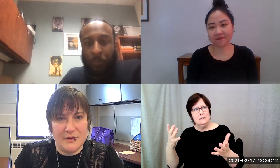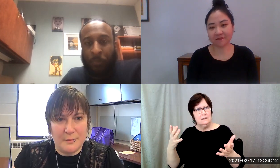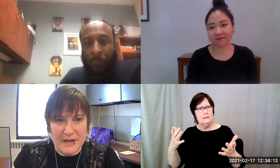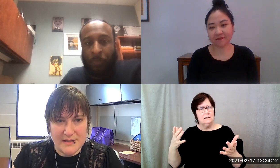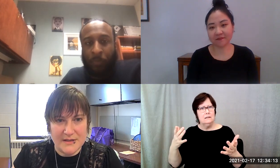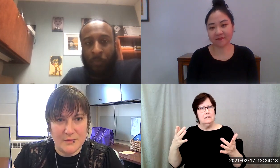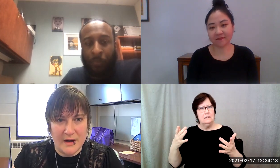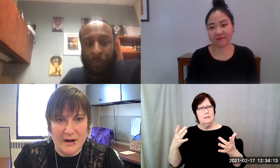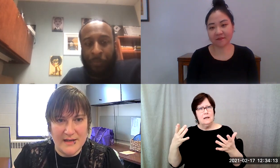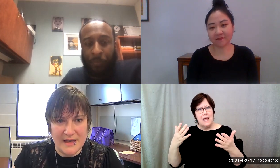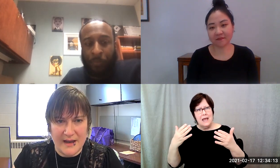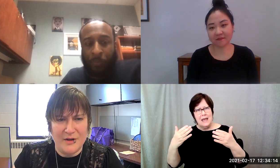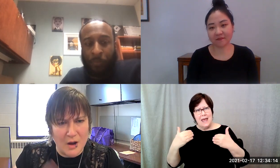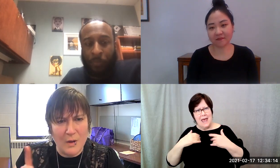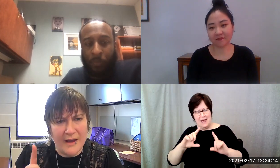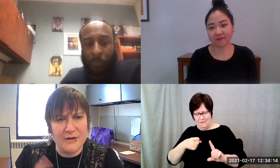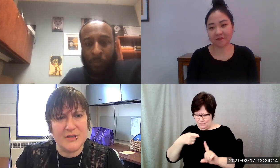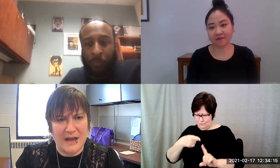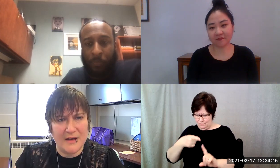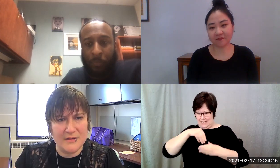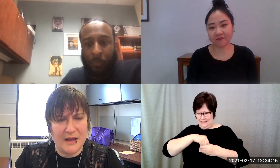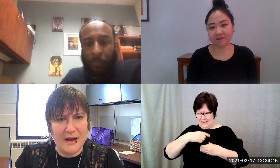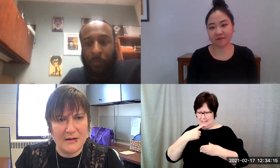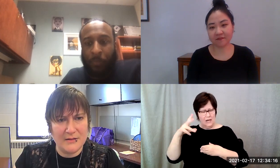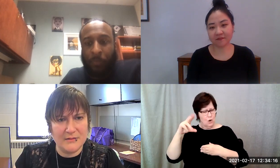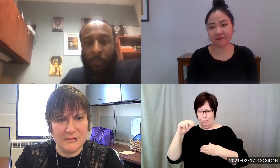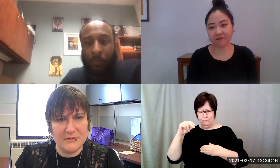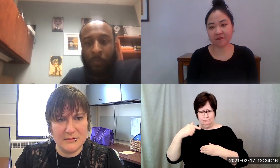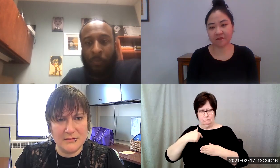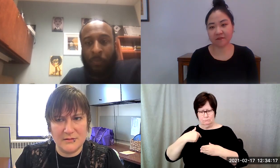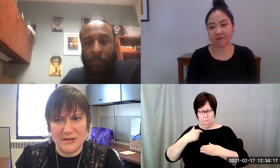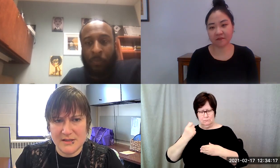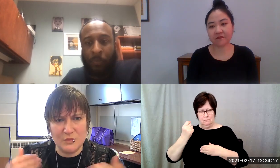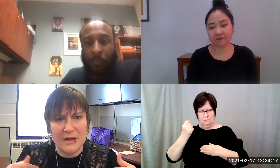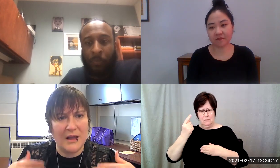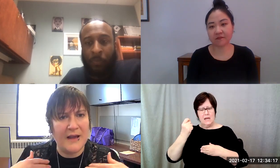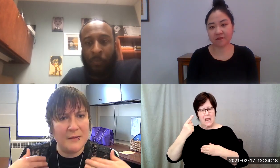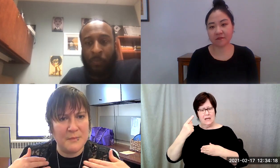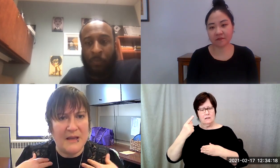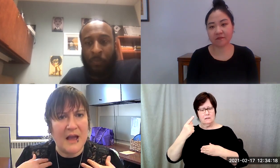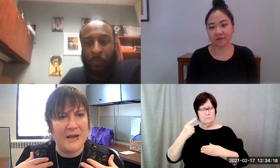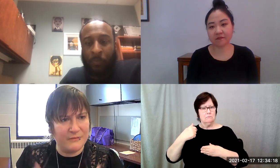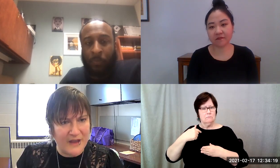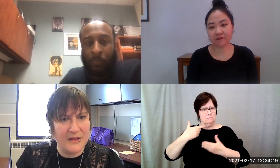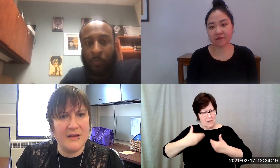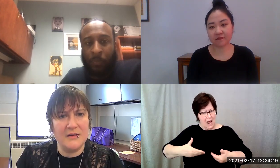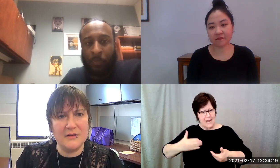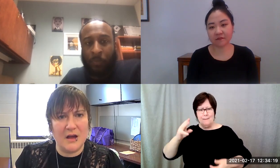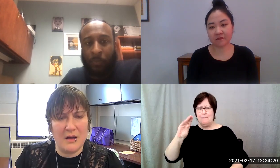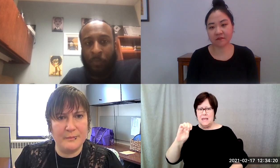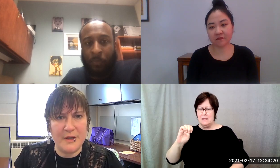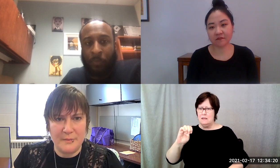have a certain basis where I say, no, I understand that this is real. I am me. I am